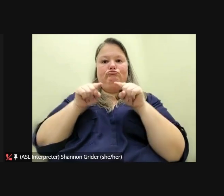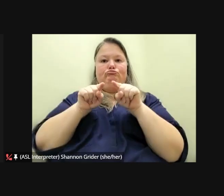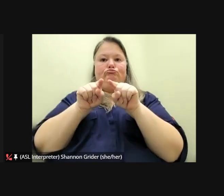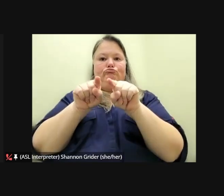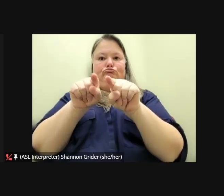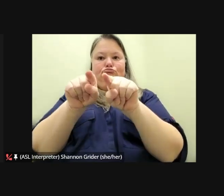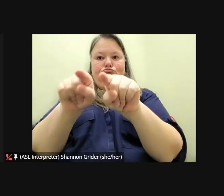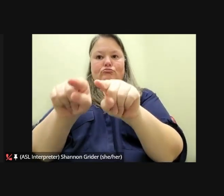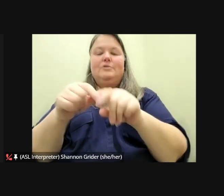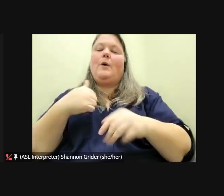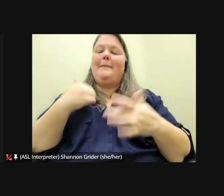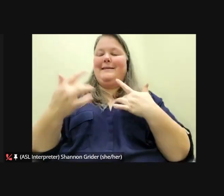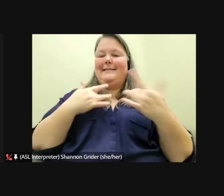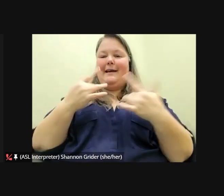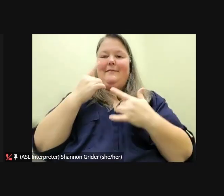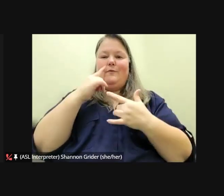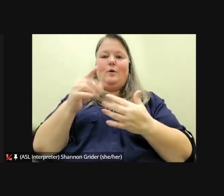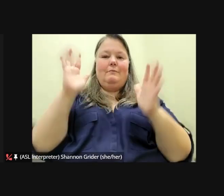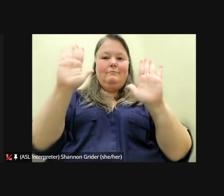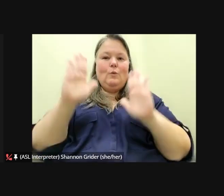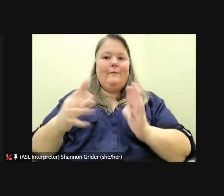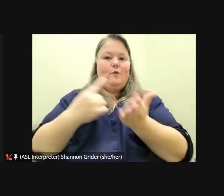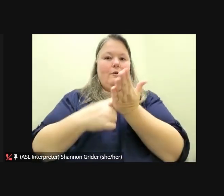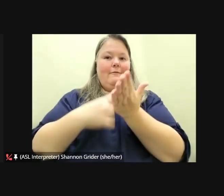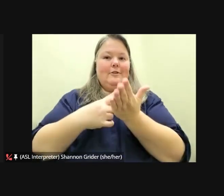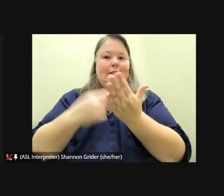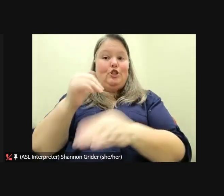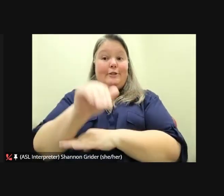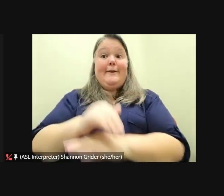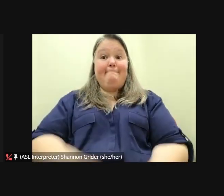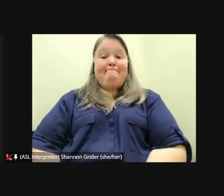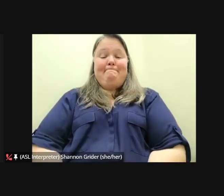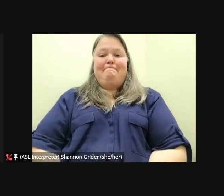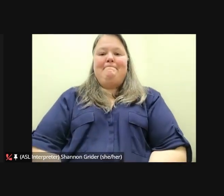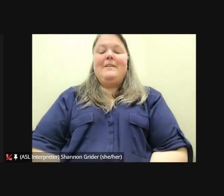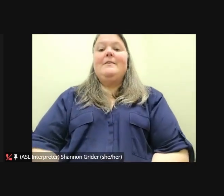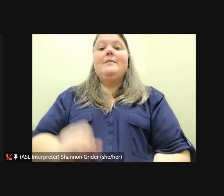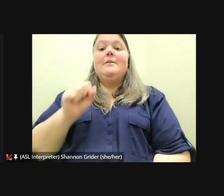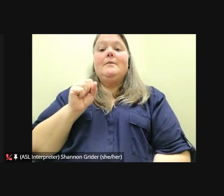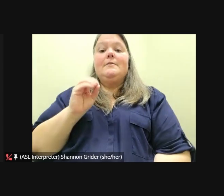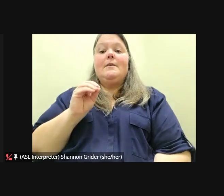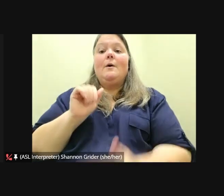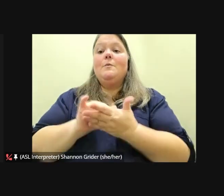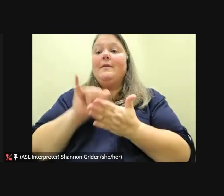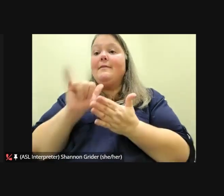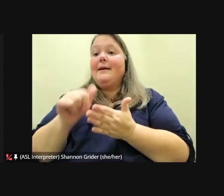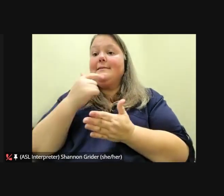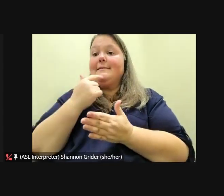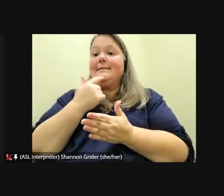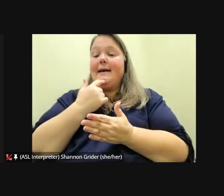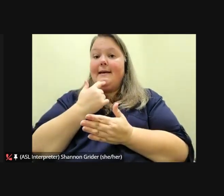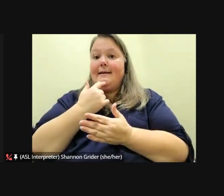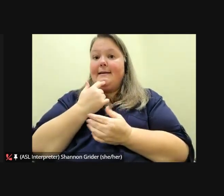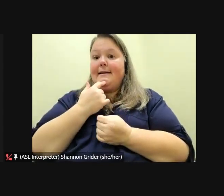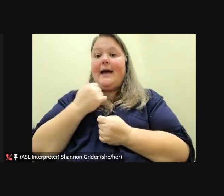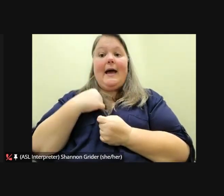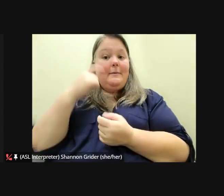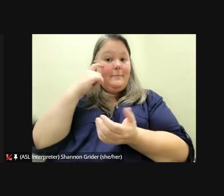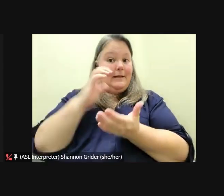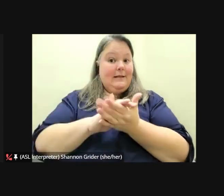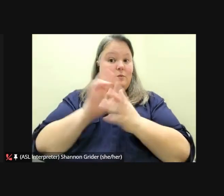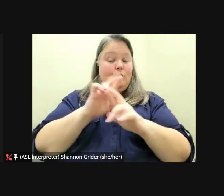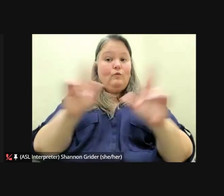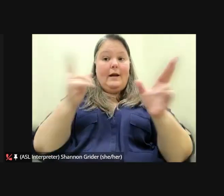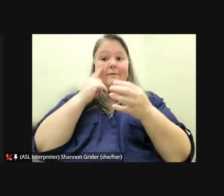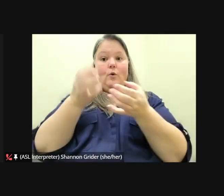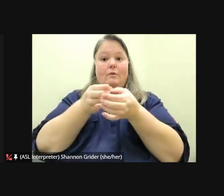excited for some great conversation around that. So with that said, I believe we are ready to break